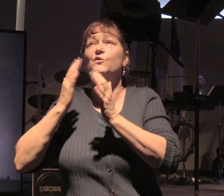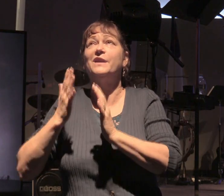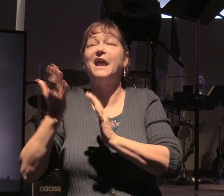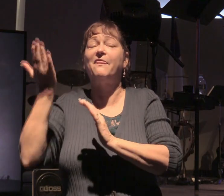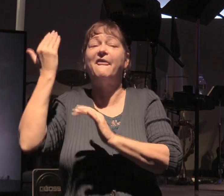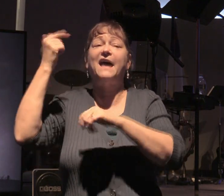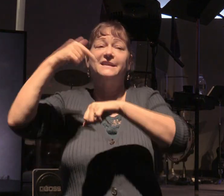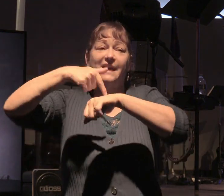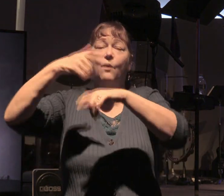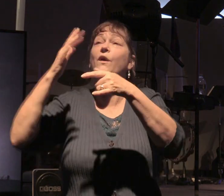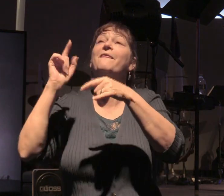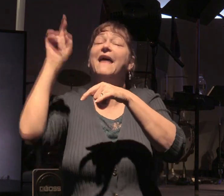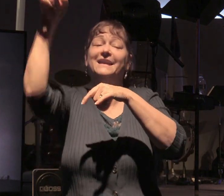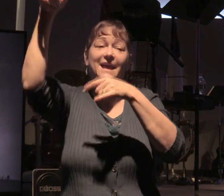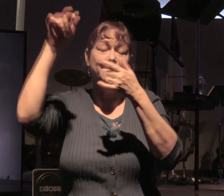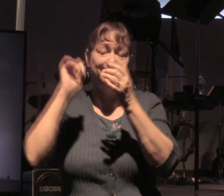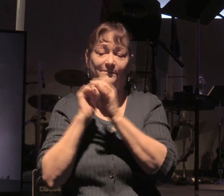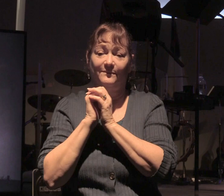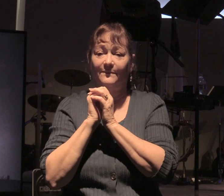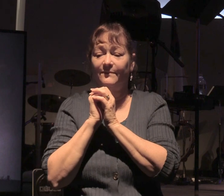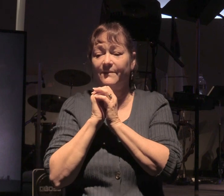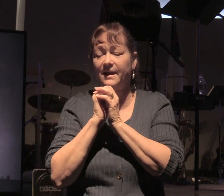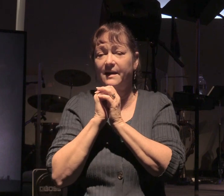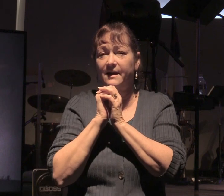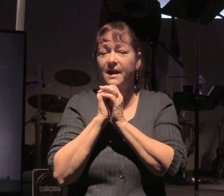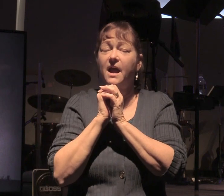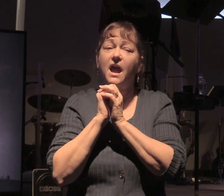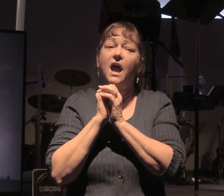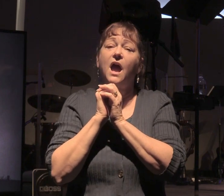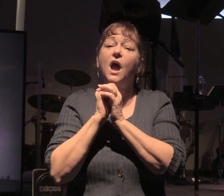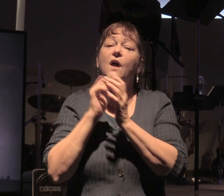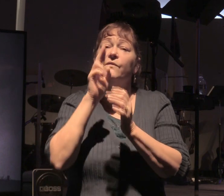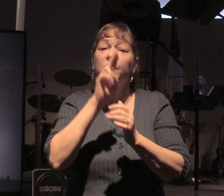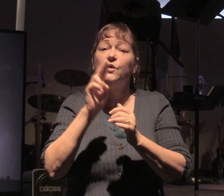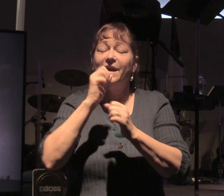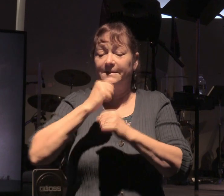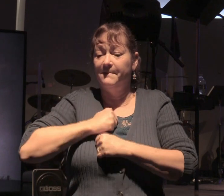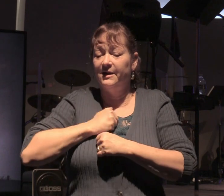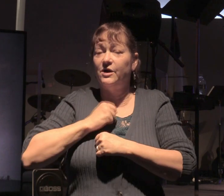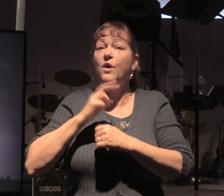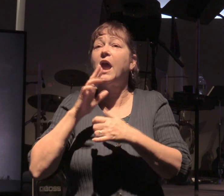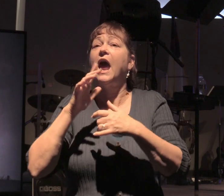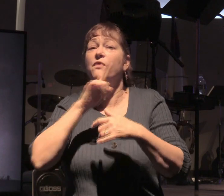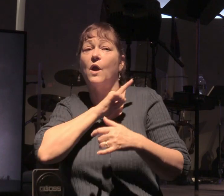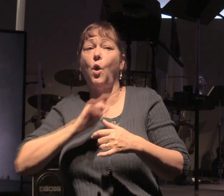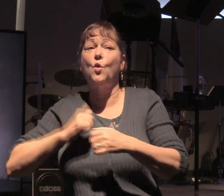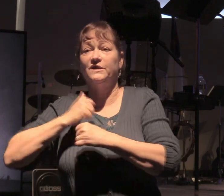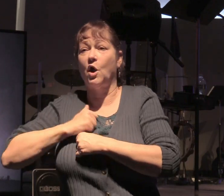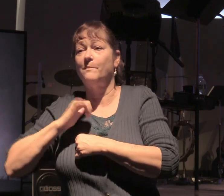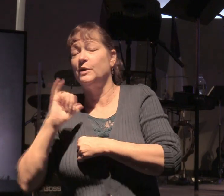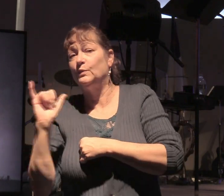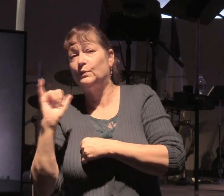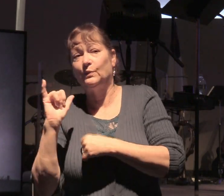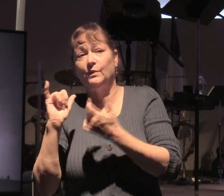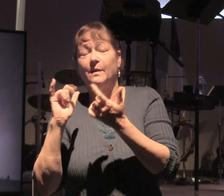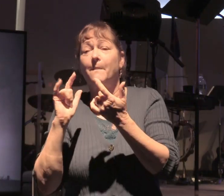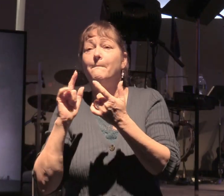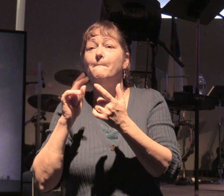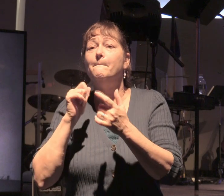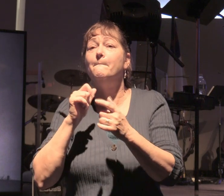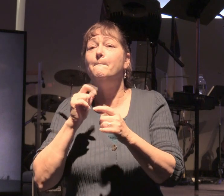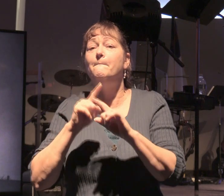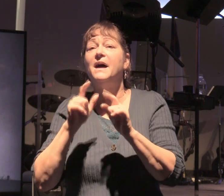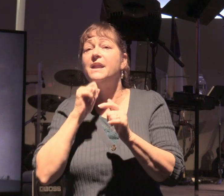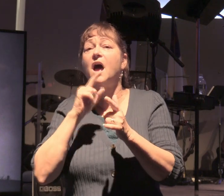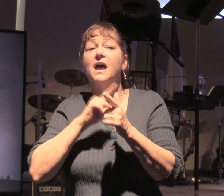been a veteran of the United States military, and I'll have been a veteran of the Lord's army. But not until that